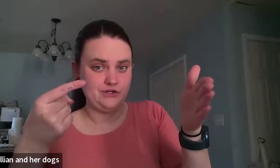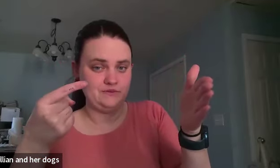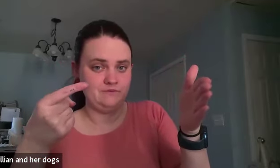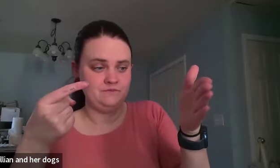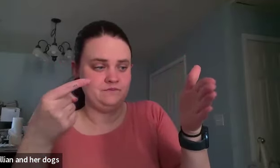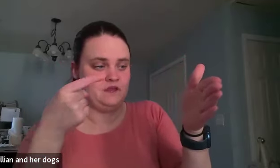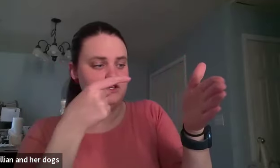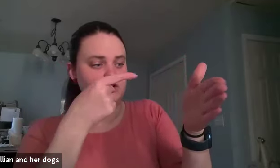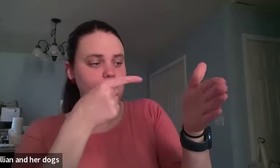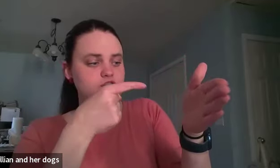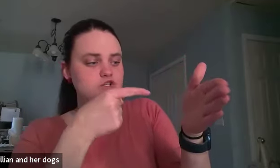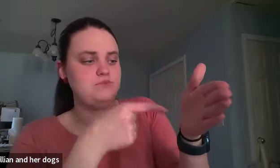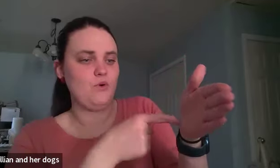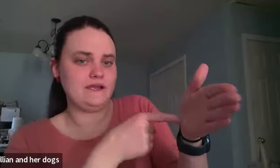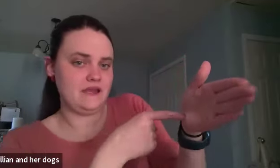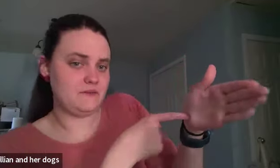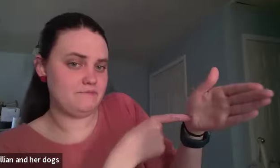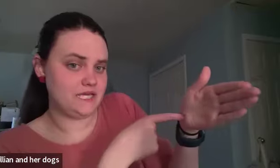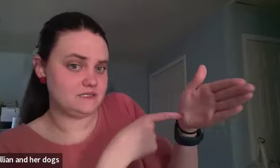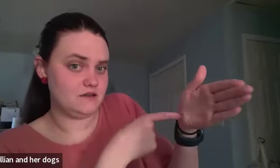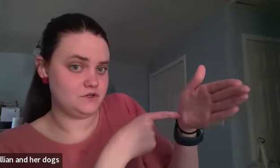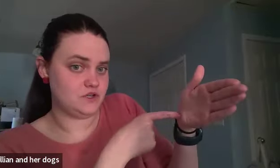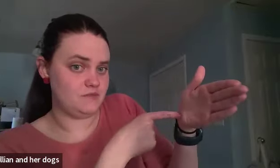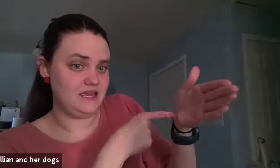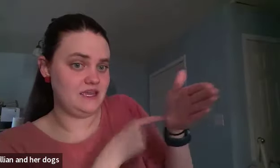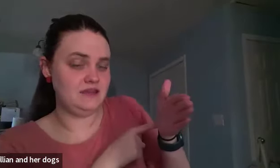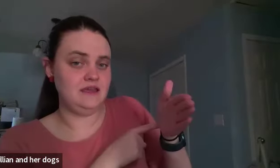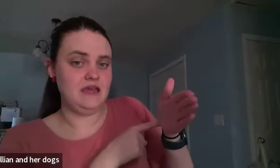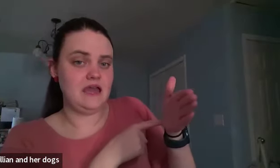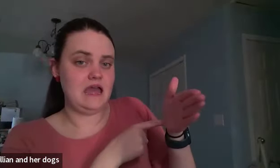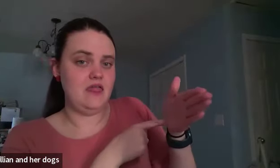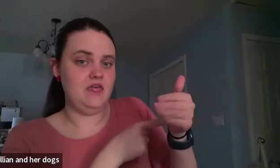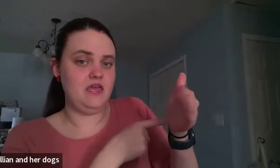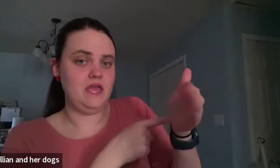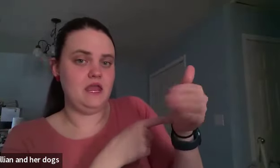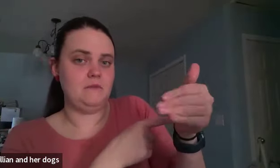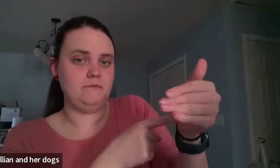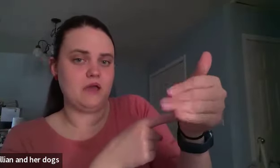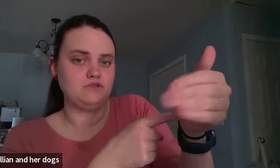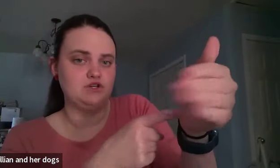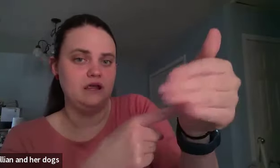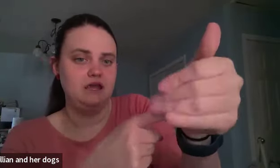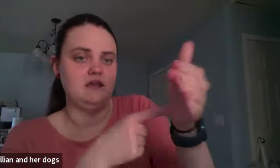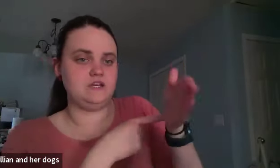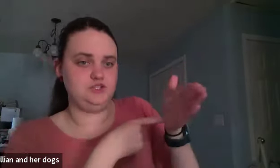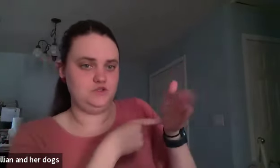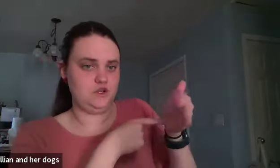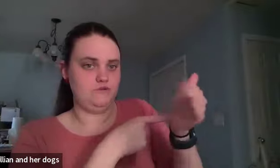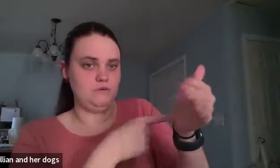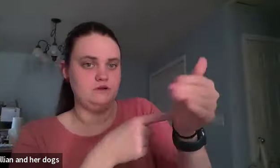pointer. You're going to point at the base of your dominant hand and then bounce your hand as you go